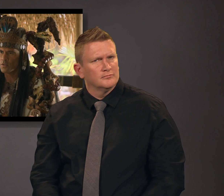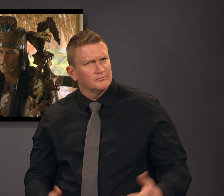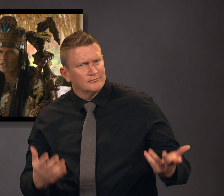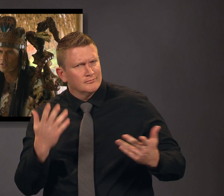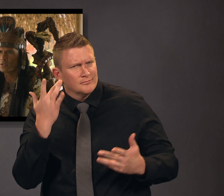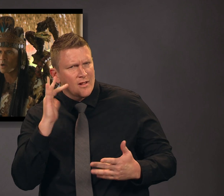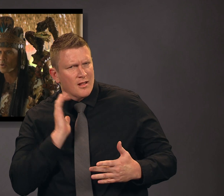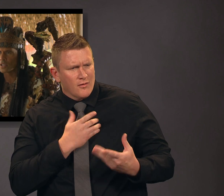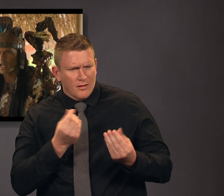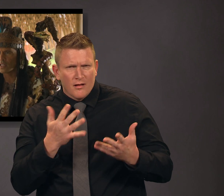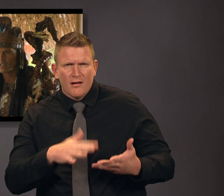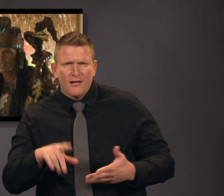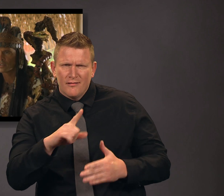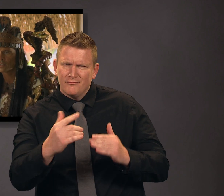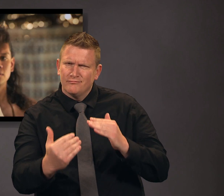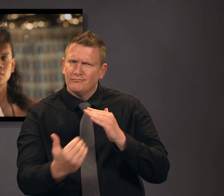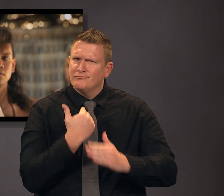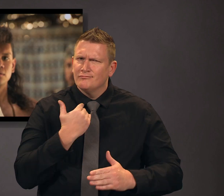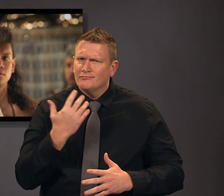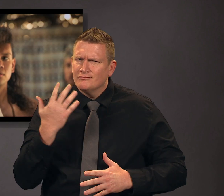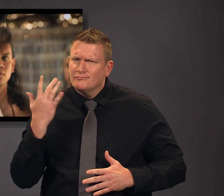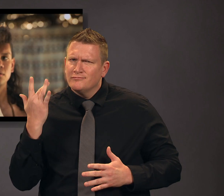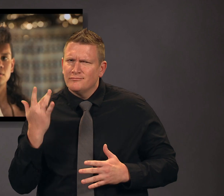Why do you venture into our land?